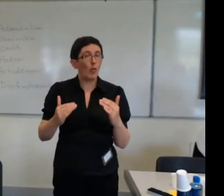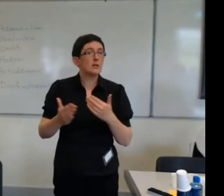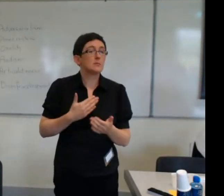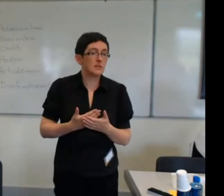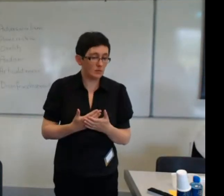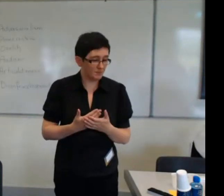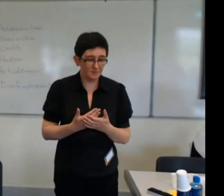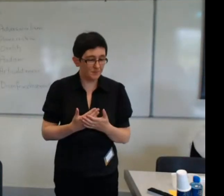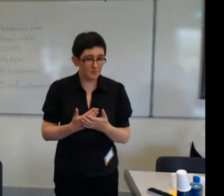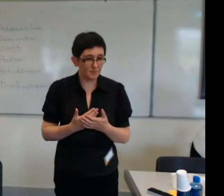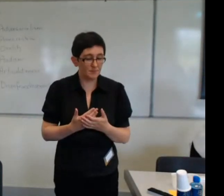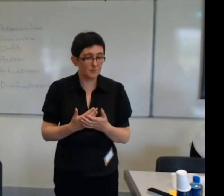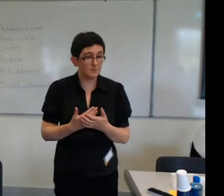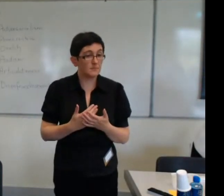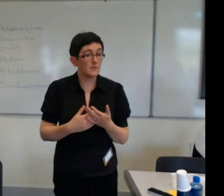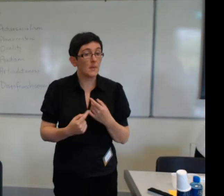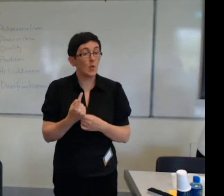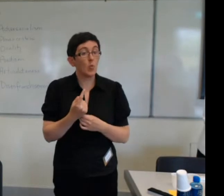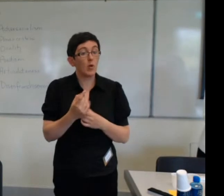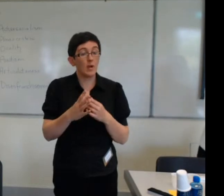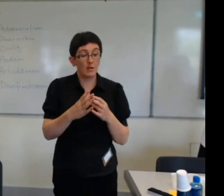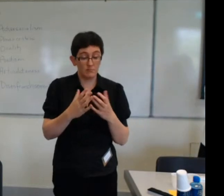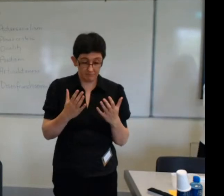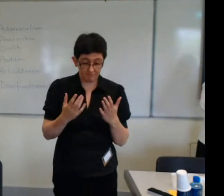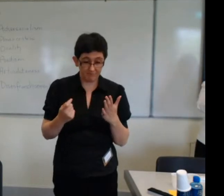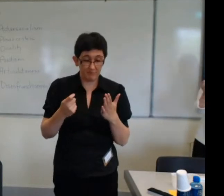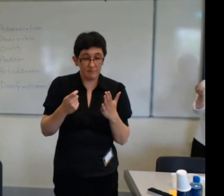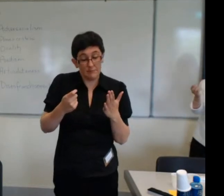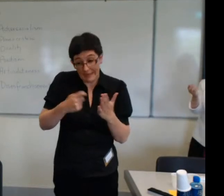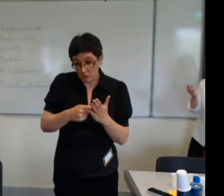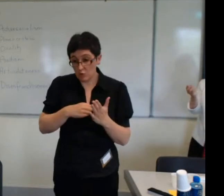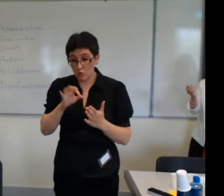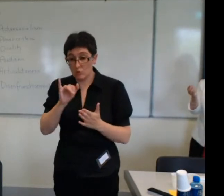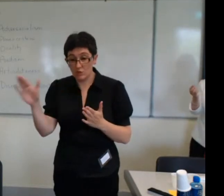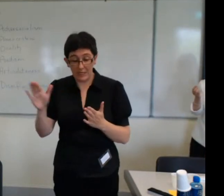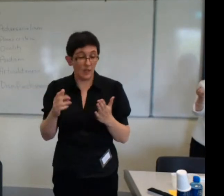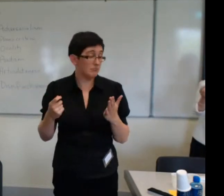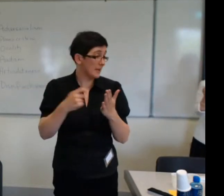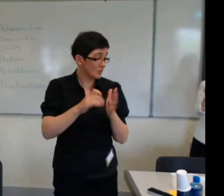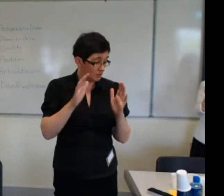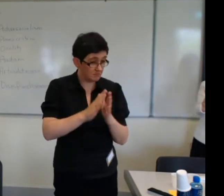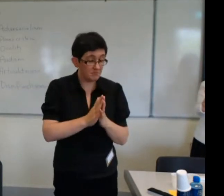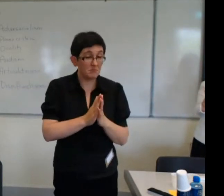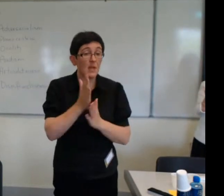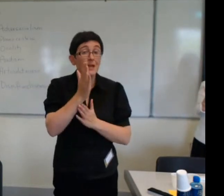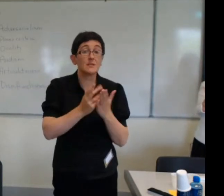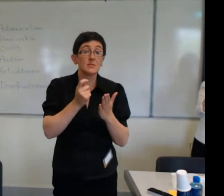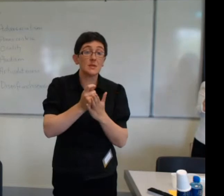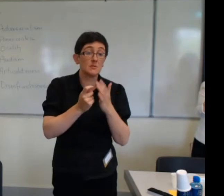that. One of the things that we're going to add to what Jill has said, perhaps, is that, you know, sometimes there's this assumption